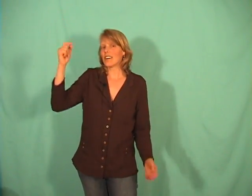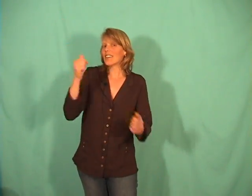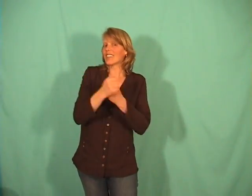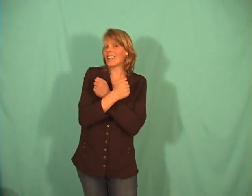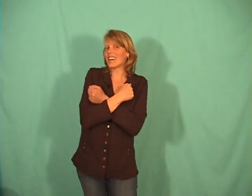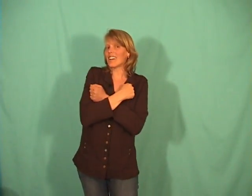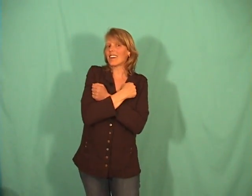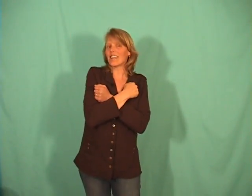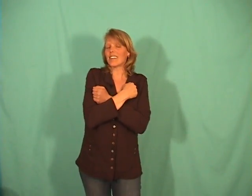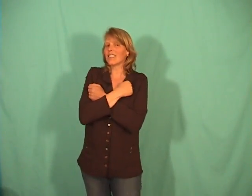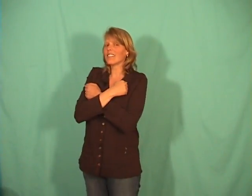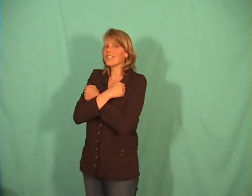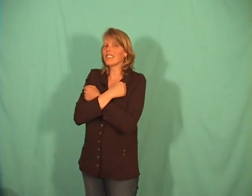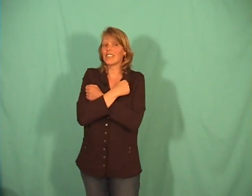called love.